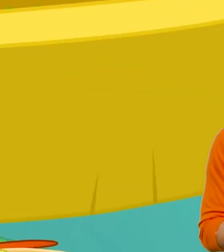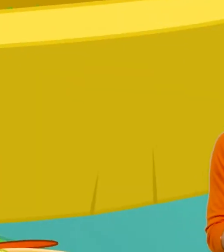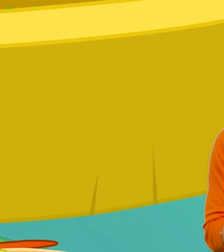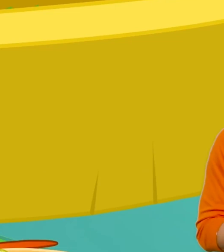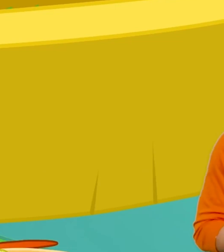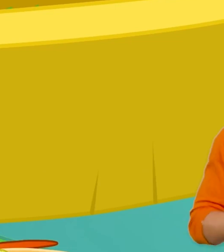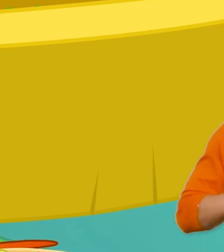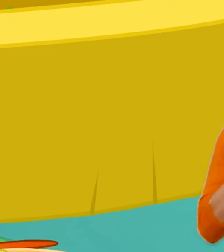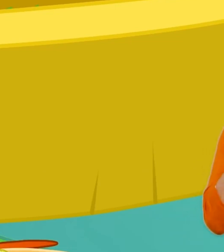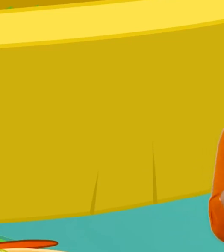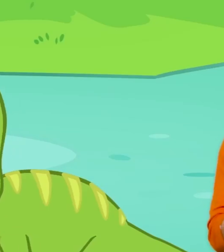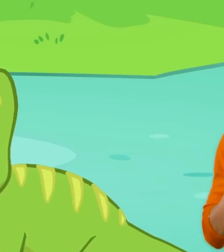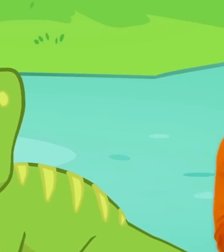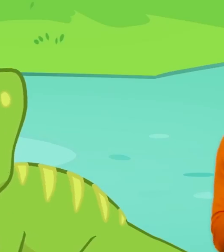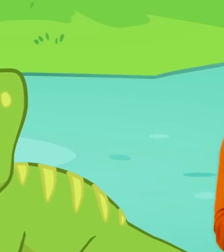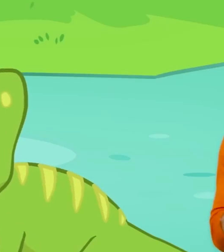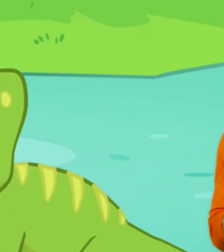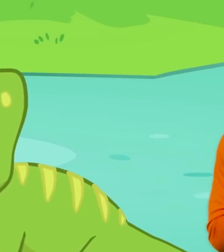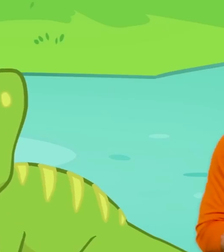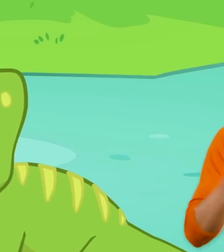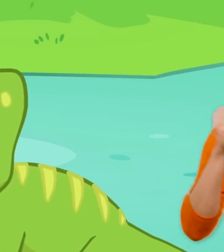Morphle could have hidden too. Yeah.